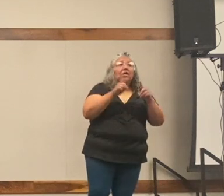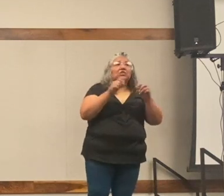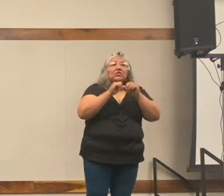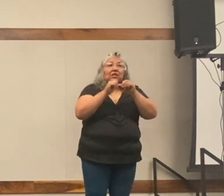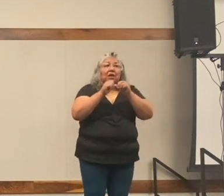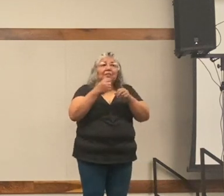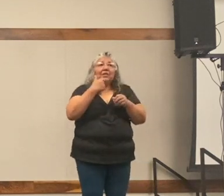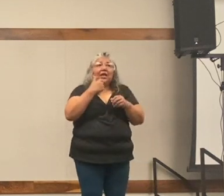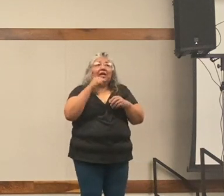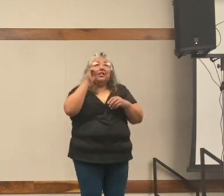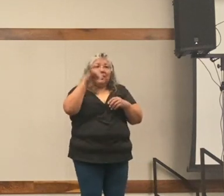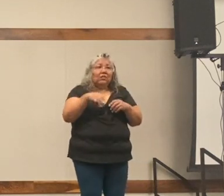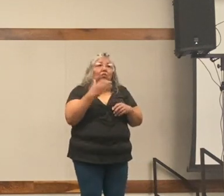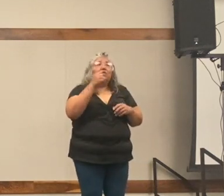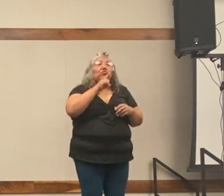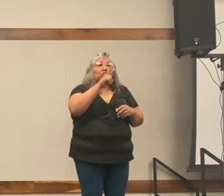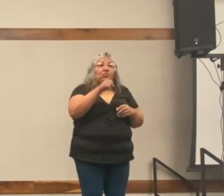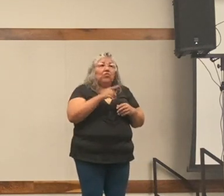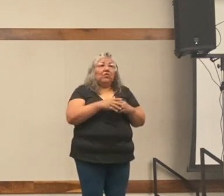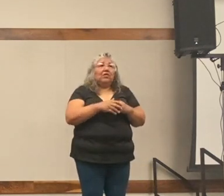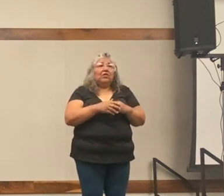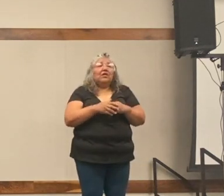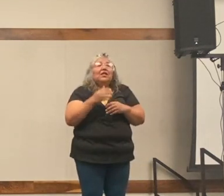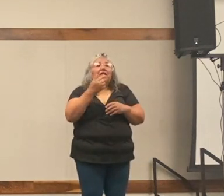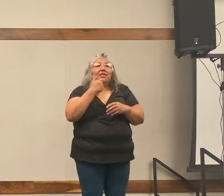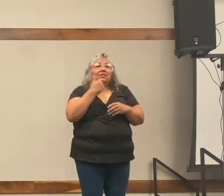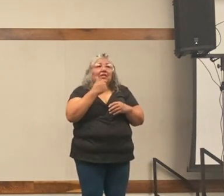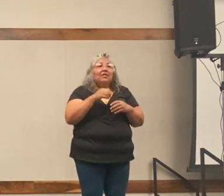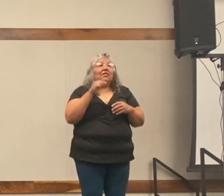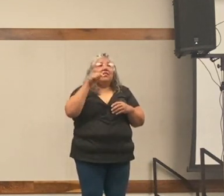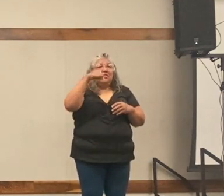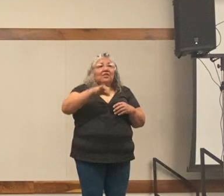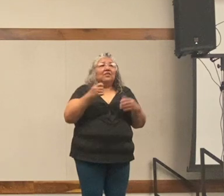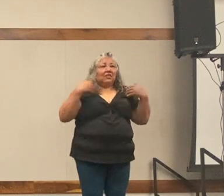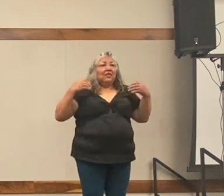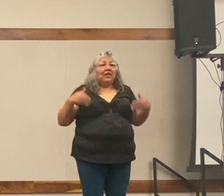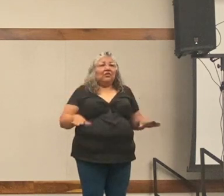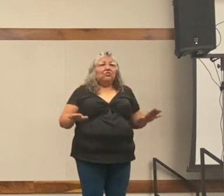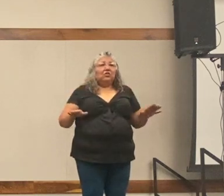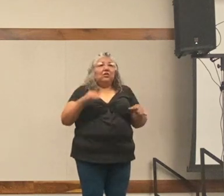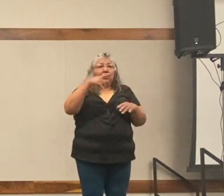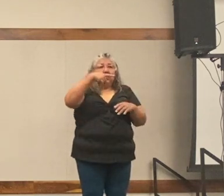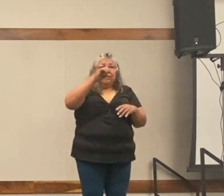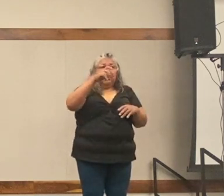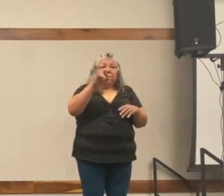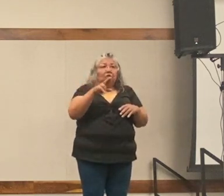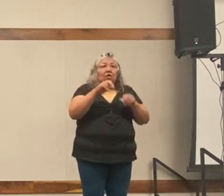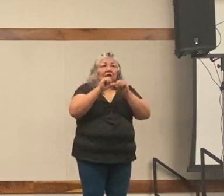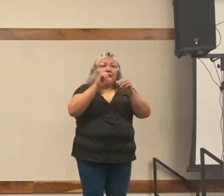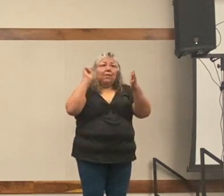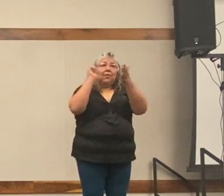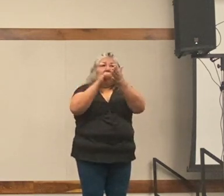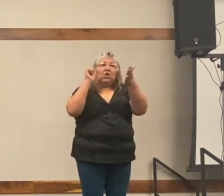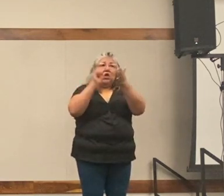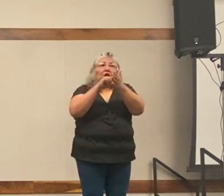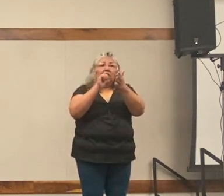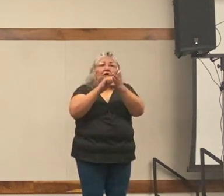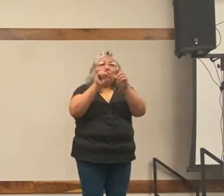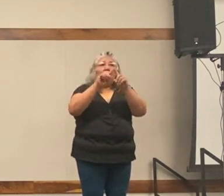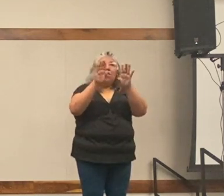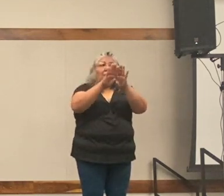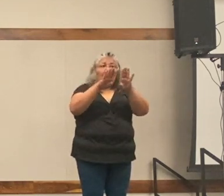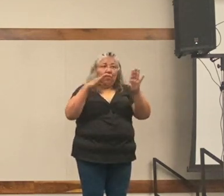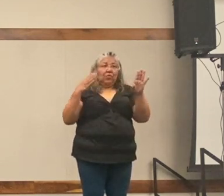kept insisting that it was true, and they said, "It's his angel." Peter, however, kept knocking, and when